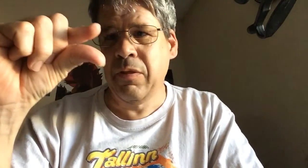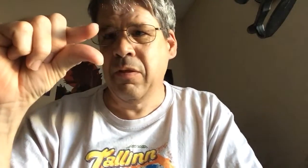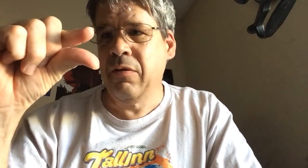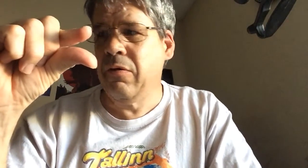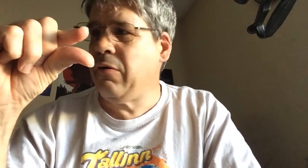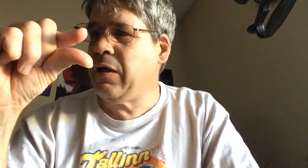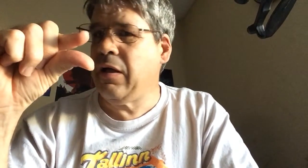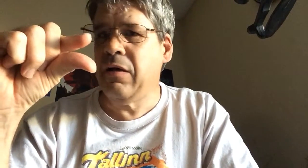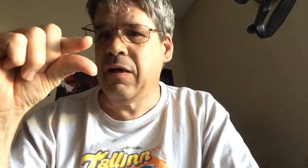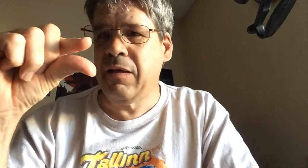Okay?